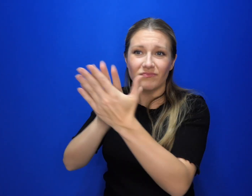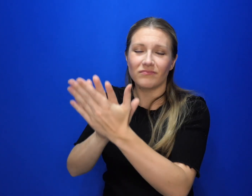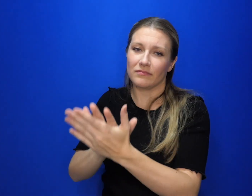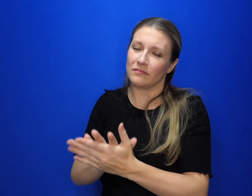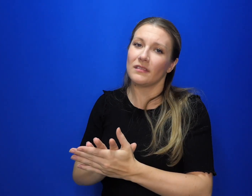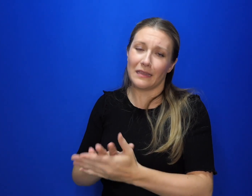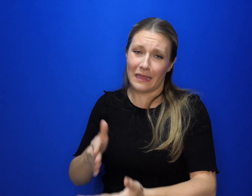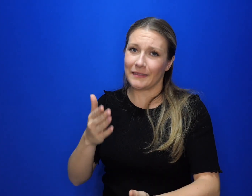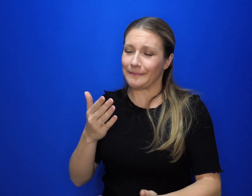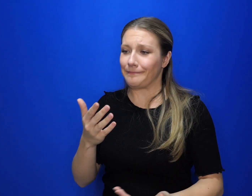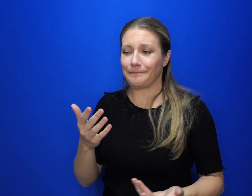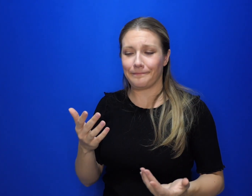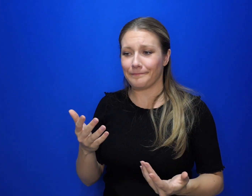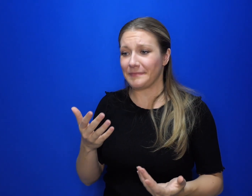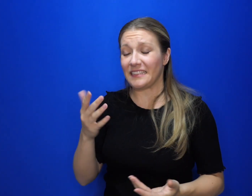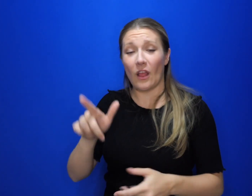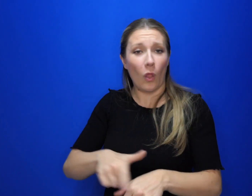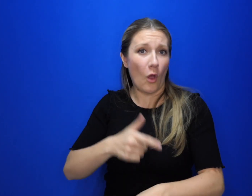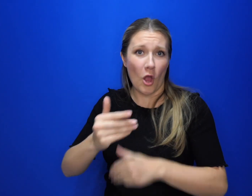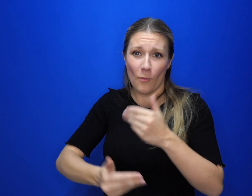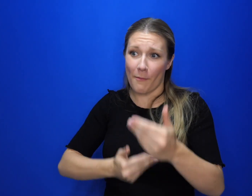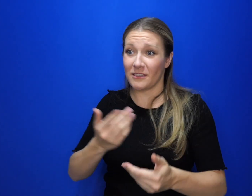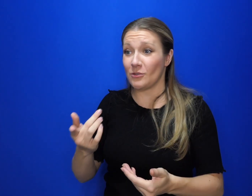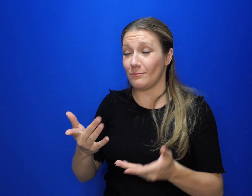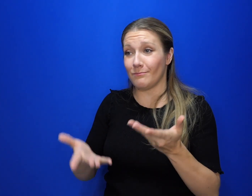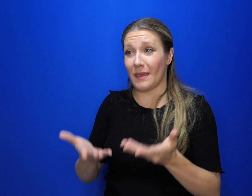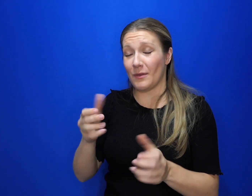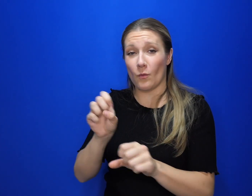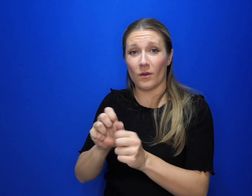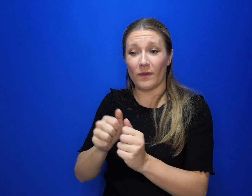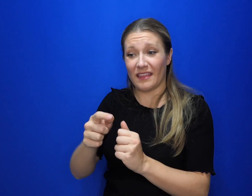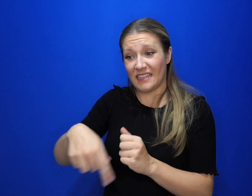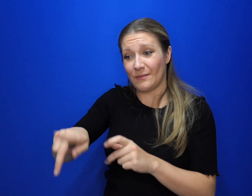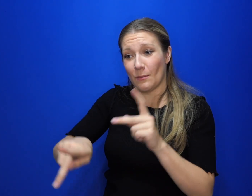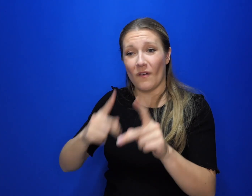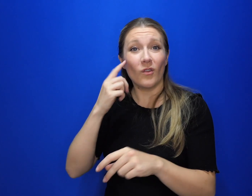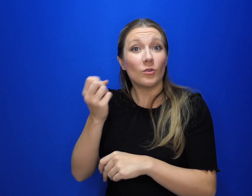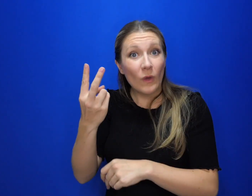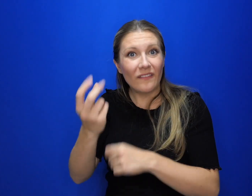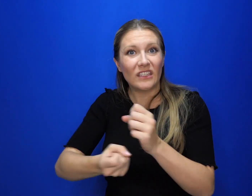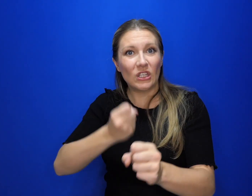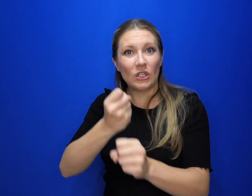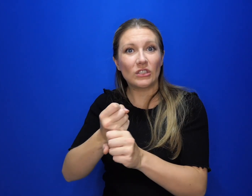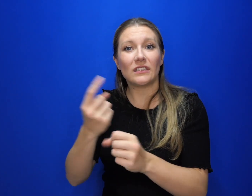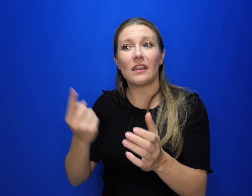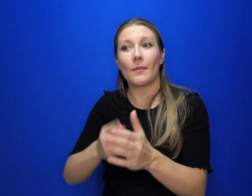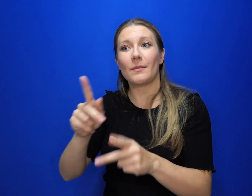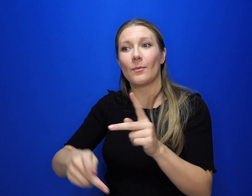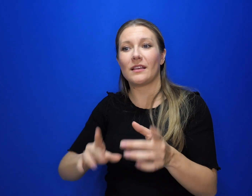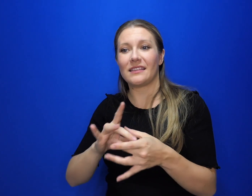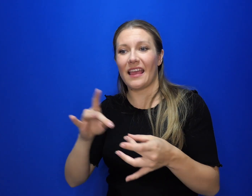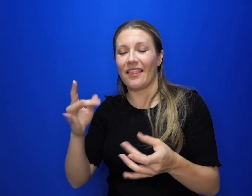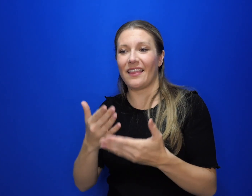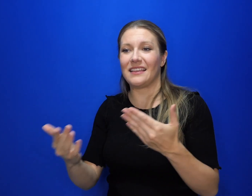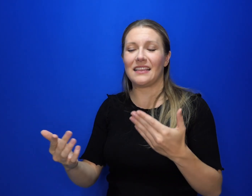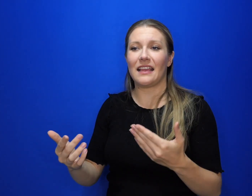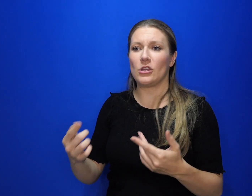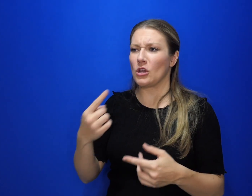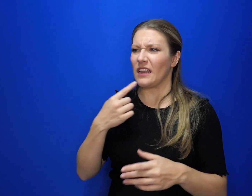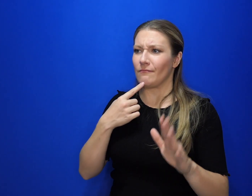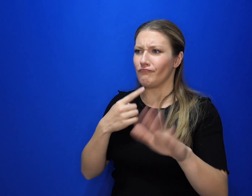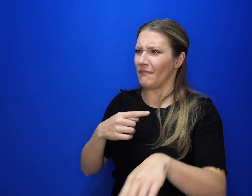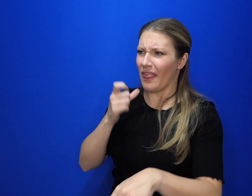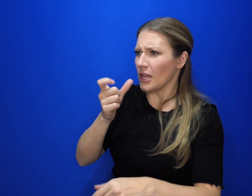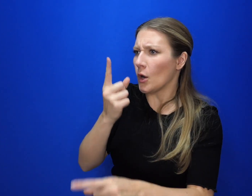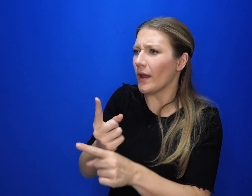might be with them for 12 years. And there are going to be times they're going to say things that you're like, that's not right.